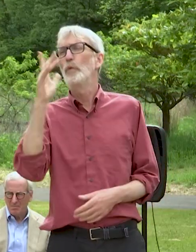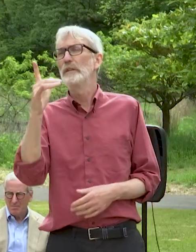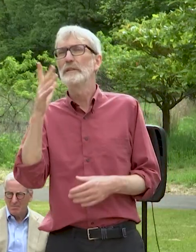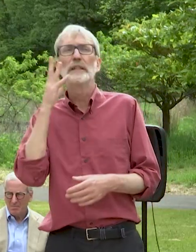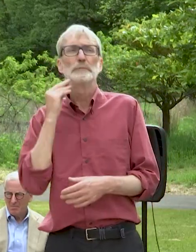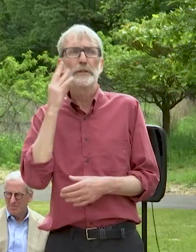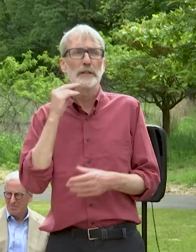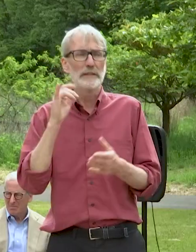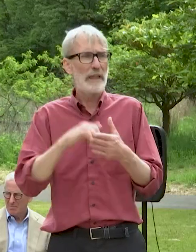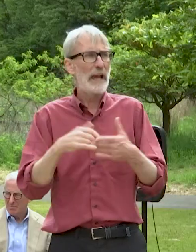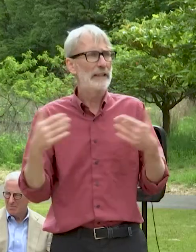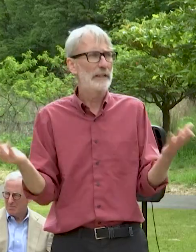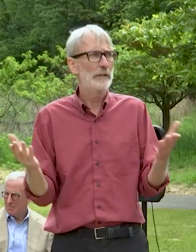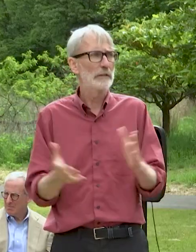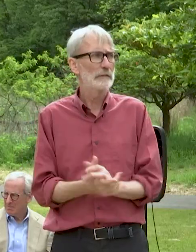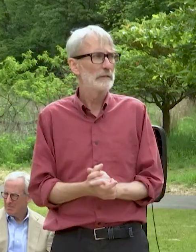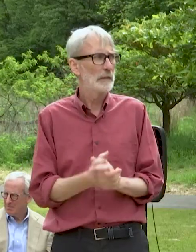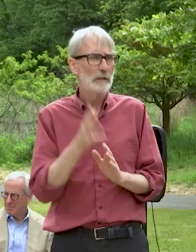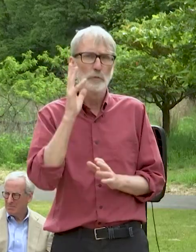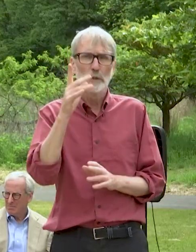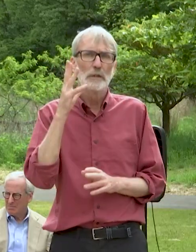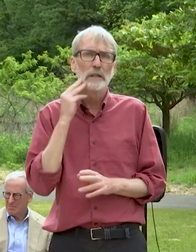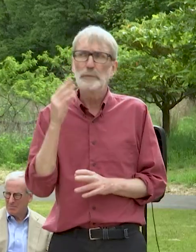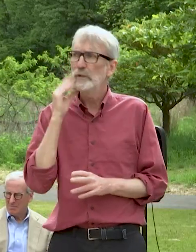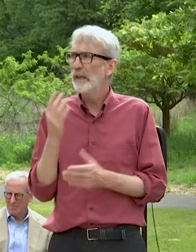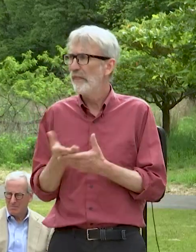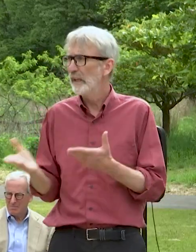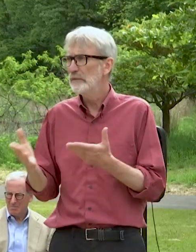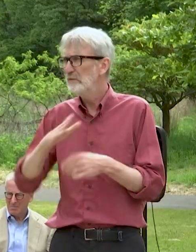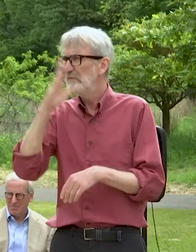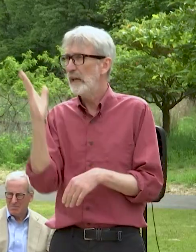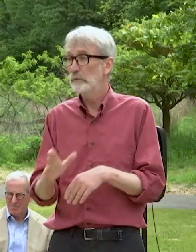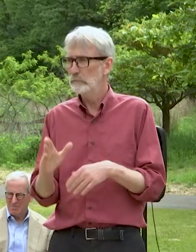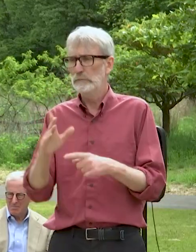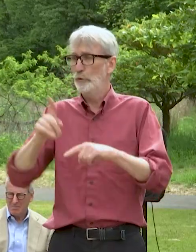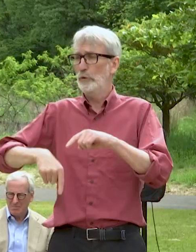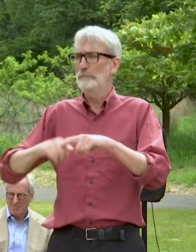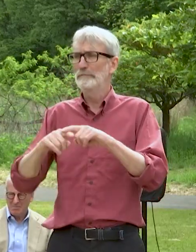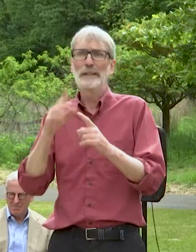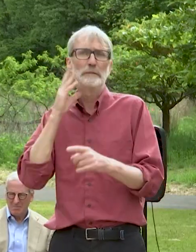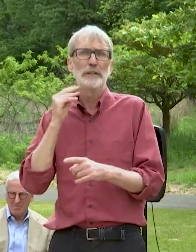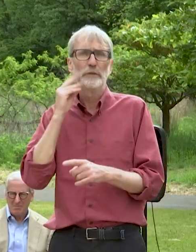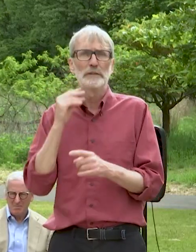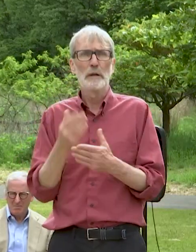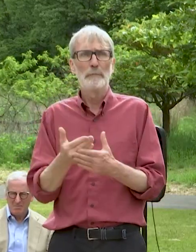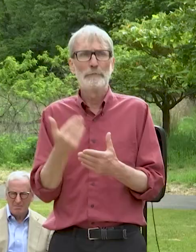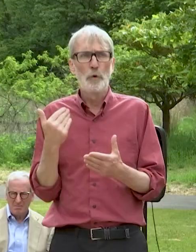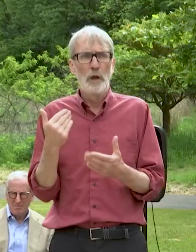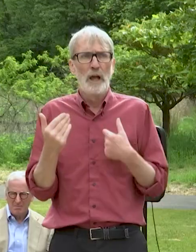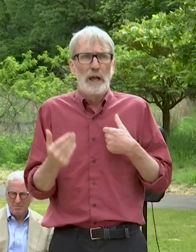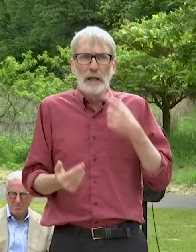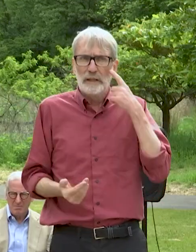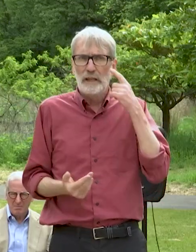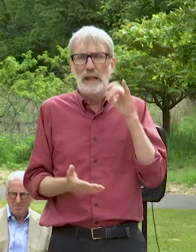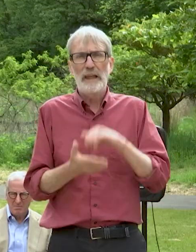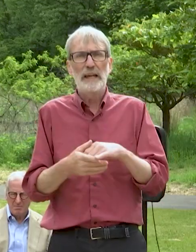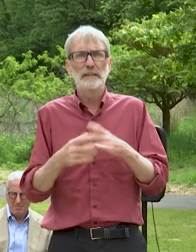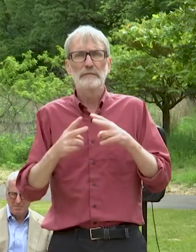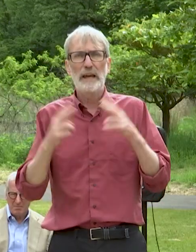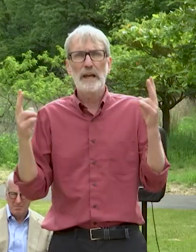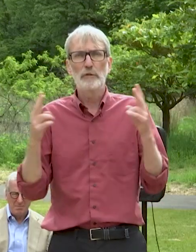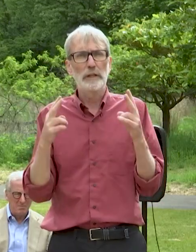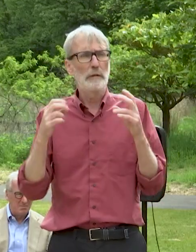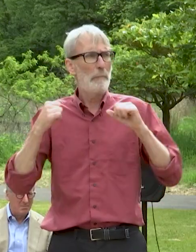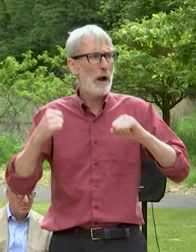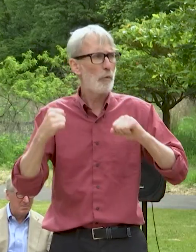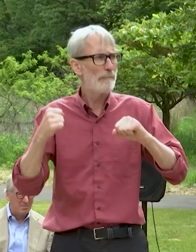experience here. They're going to experience things that they would not have been able to experience before. And I think that that's just so powerful.